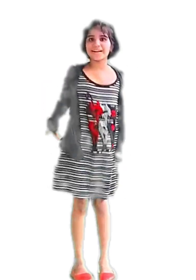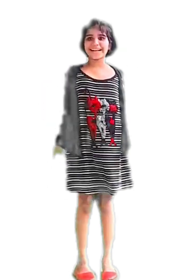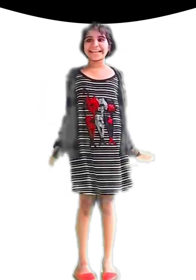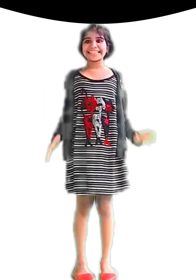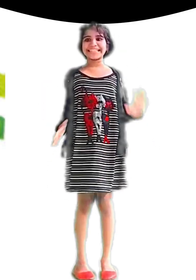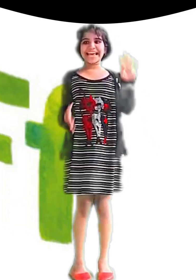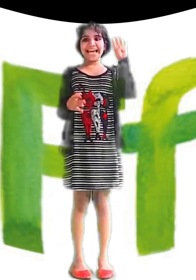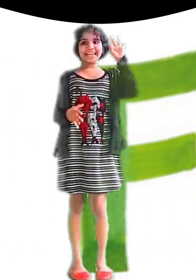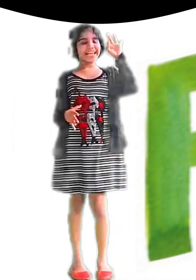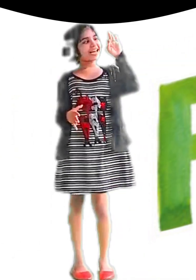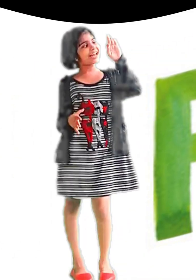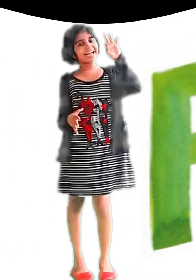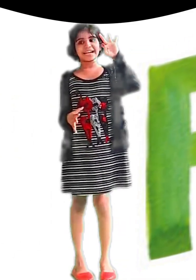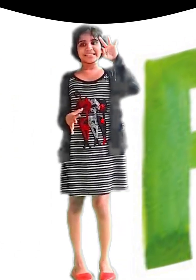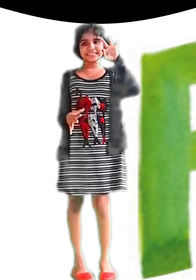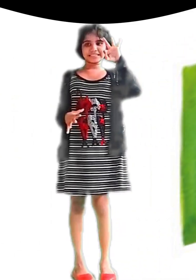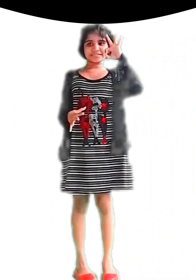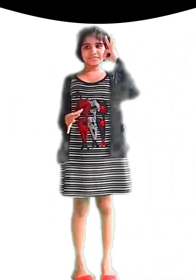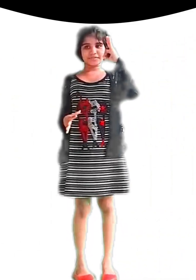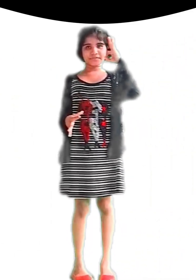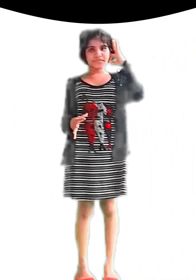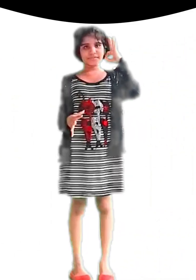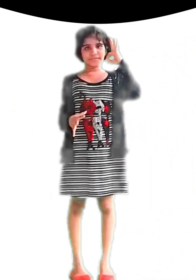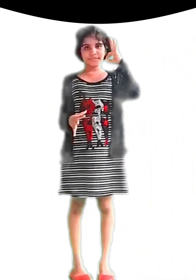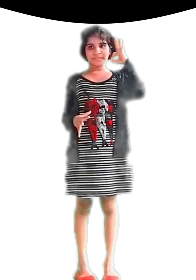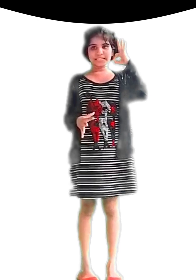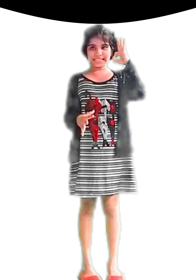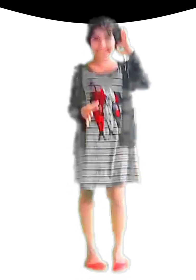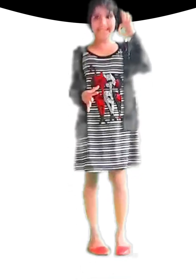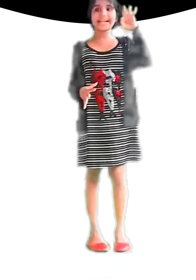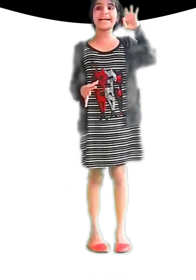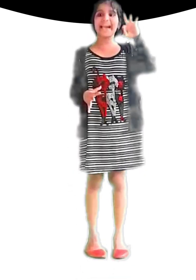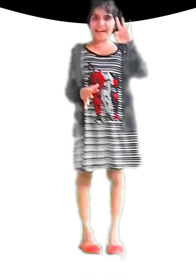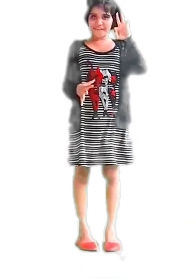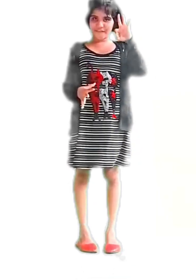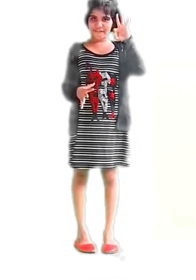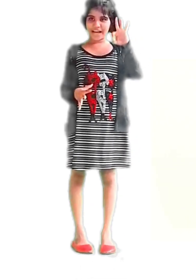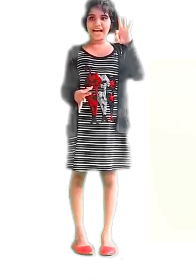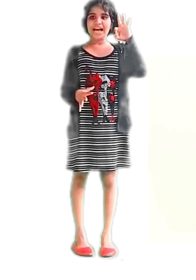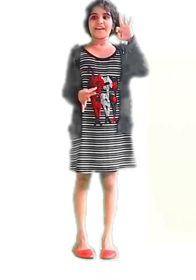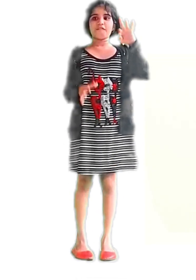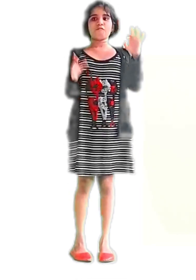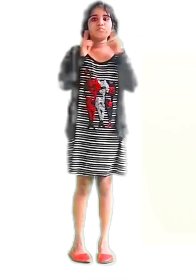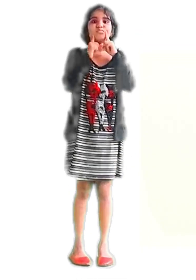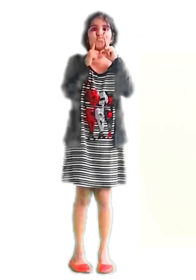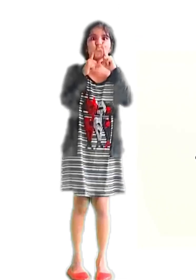eagle. F, F, this is the letter F. F, F,